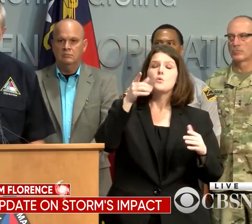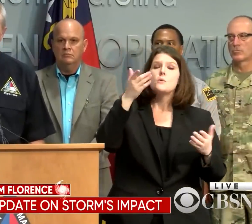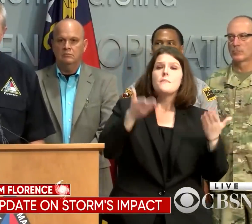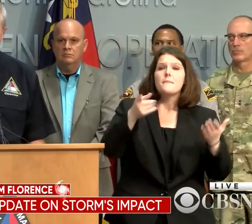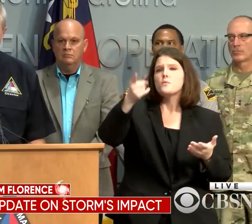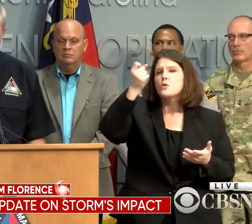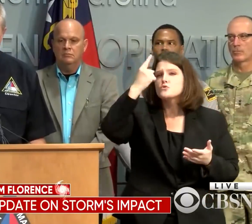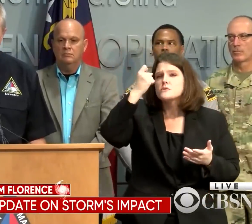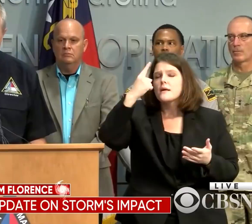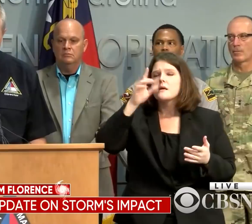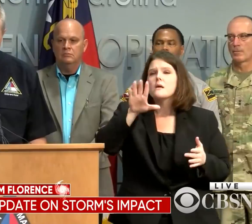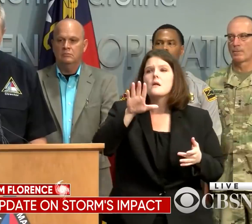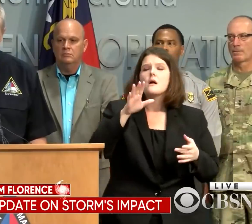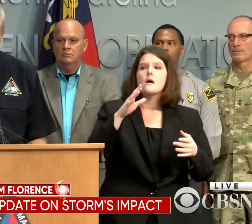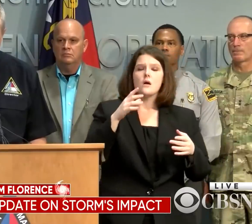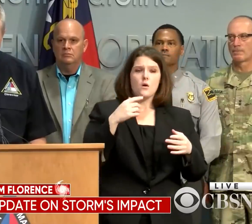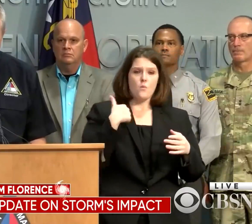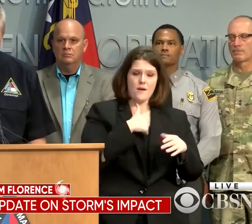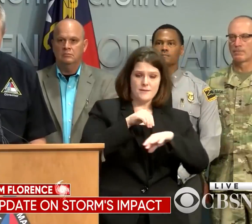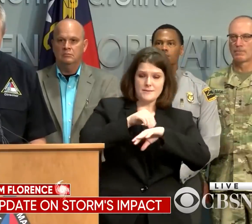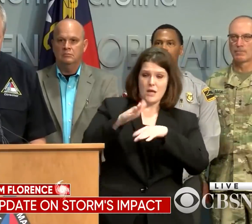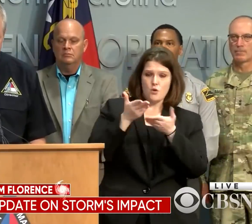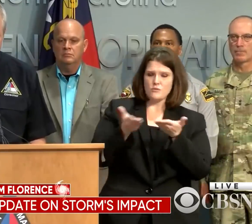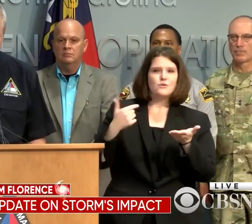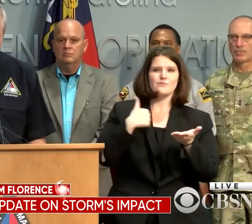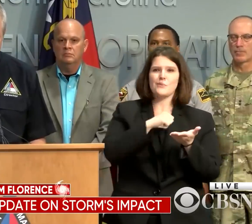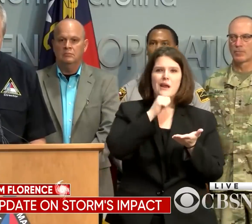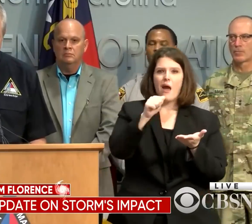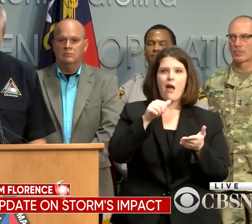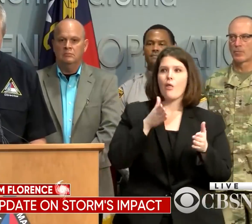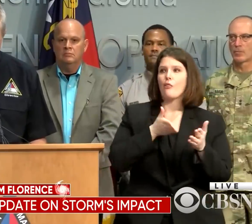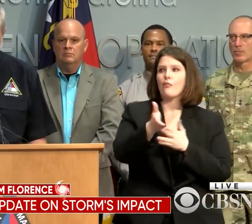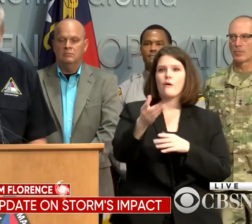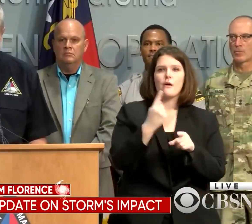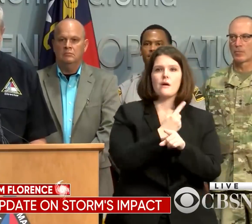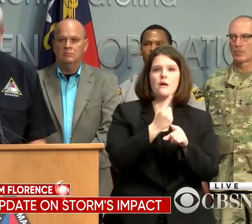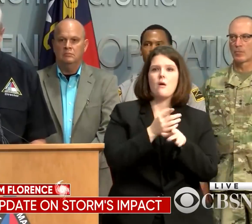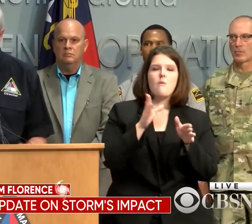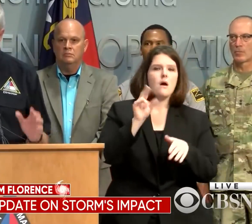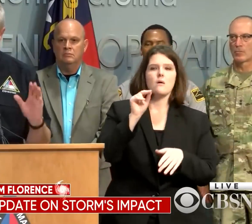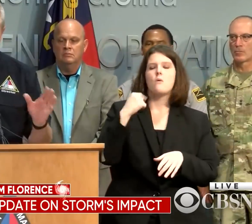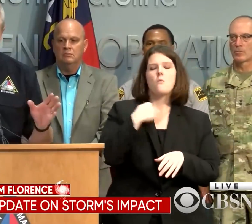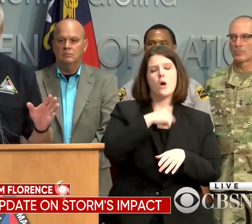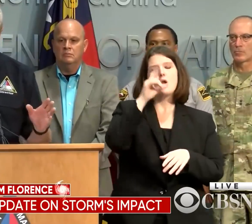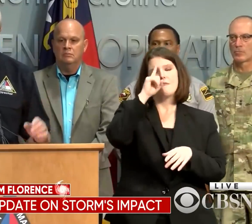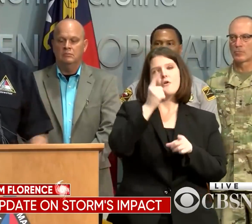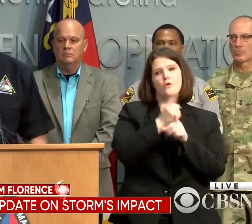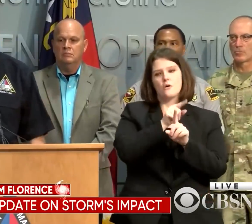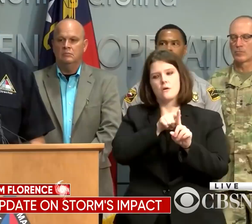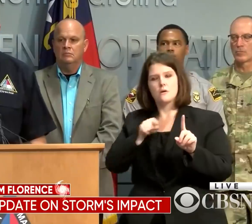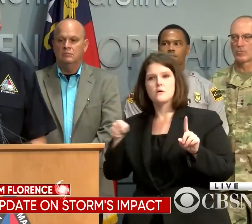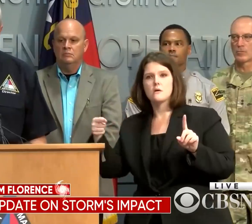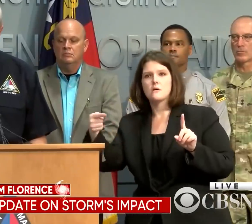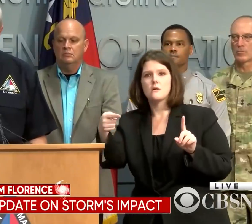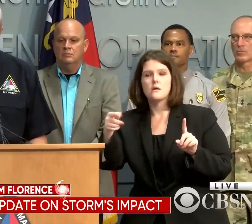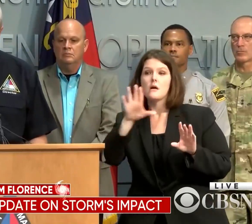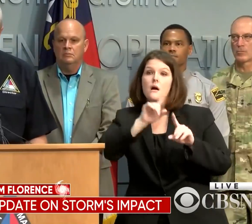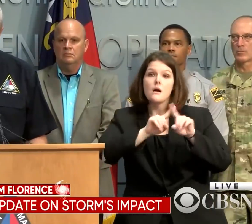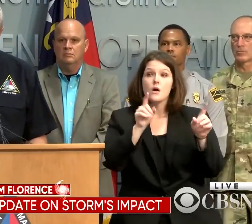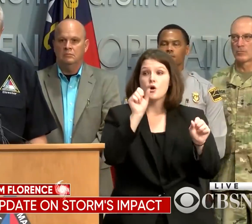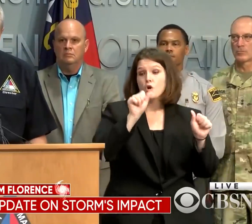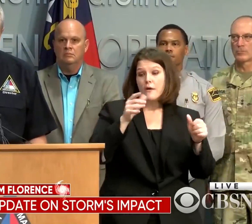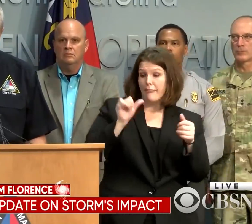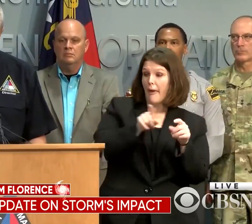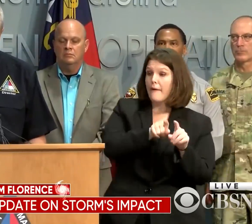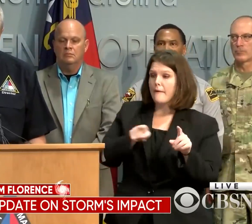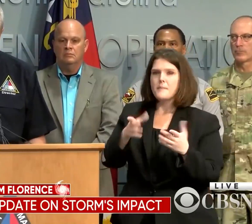we get us a route before we go, so that we ensure that we're headed in the right direction. Although, could be debris,